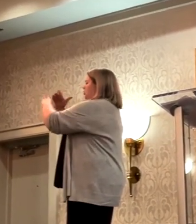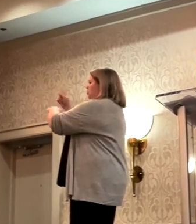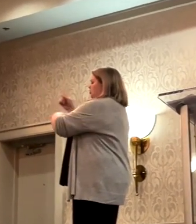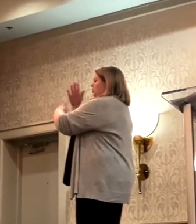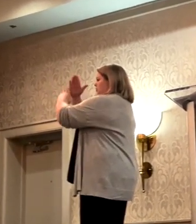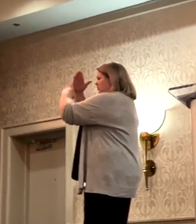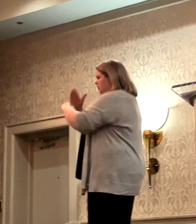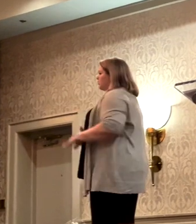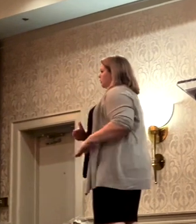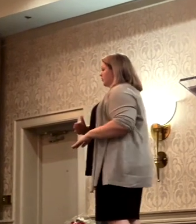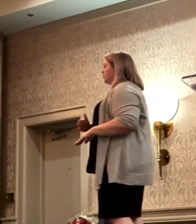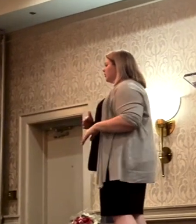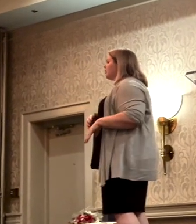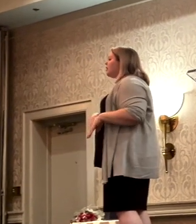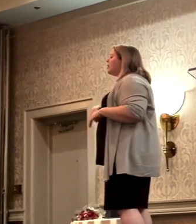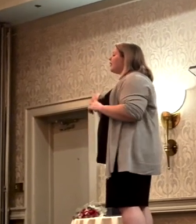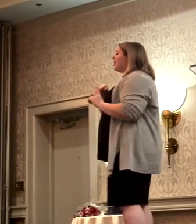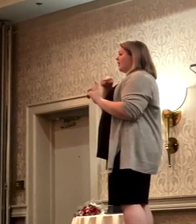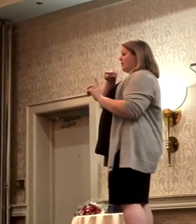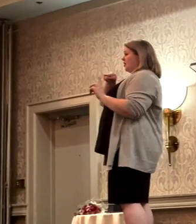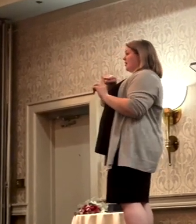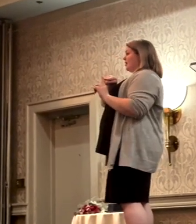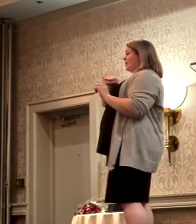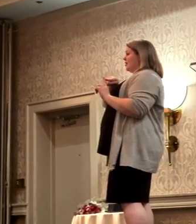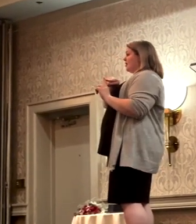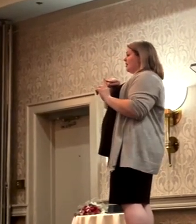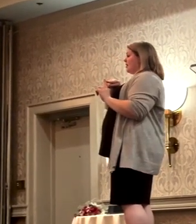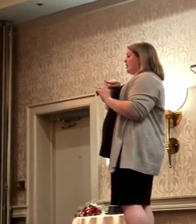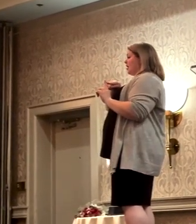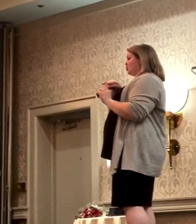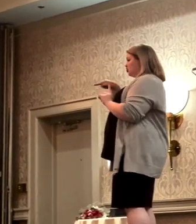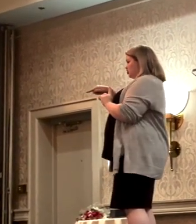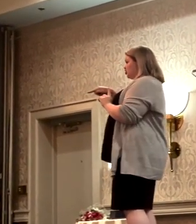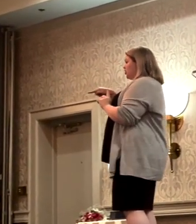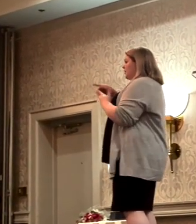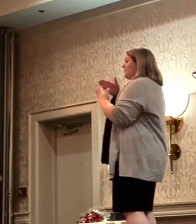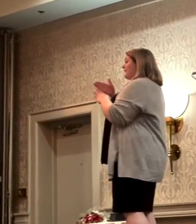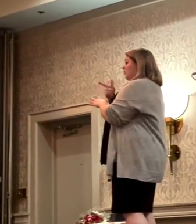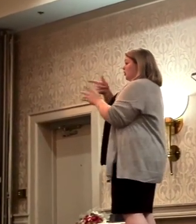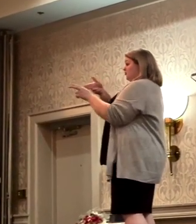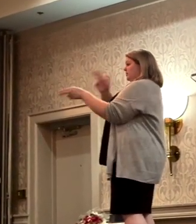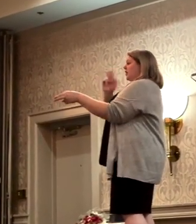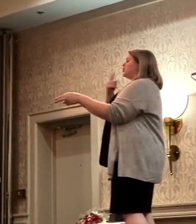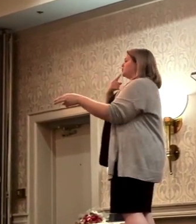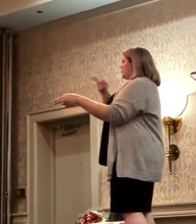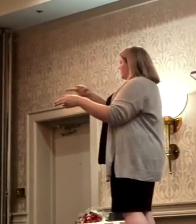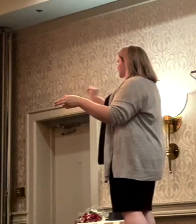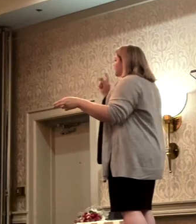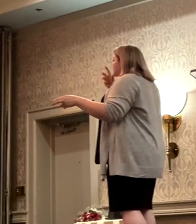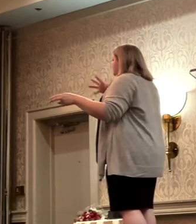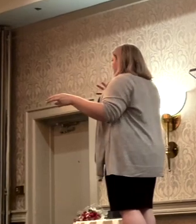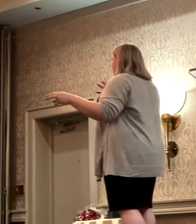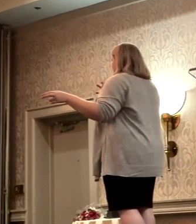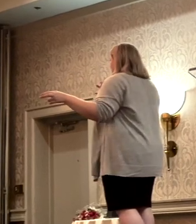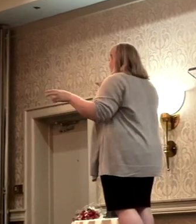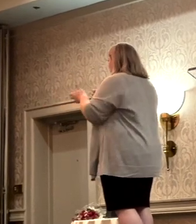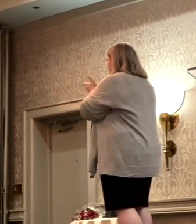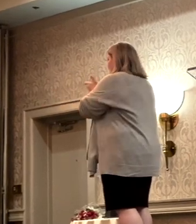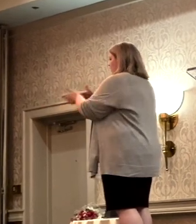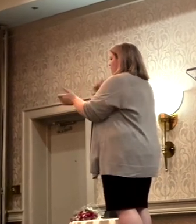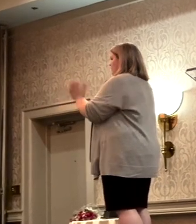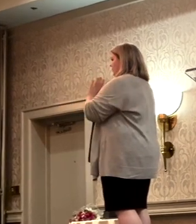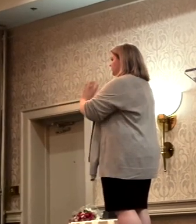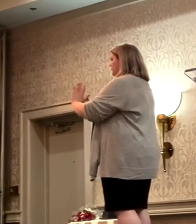she turned around and beckoned the rest of us to follow. When Nettie Vogel got through a